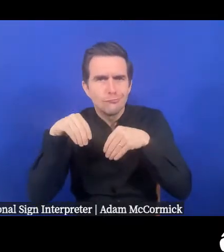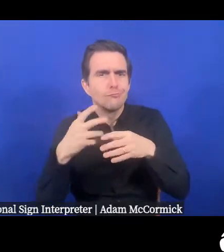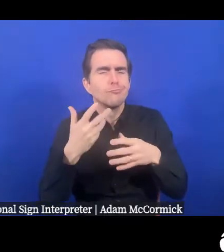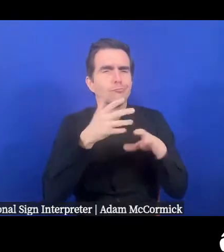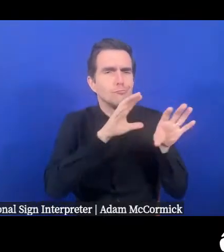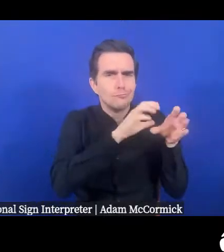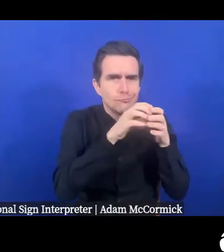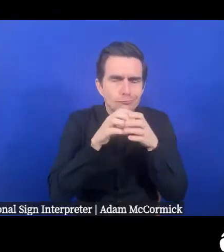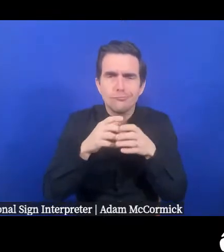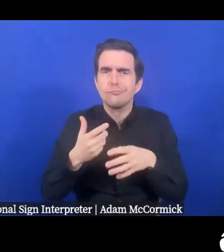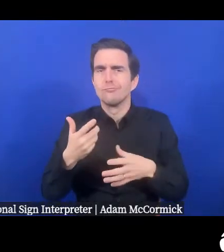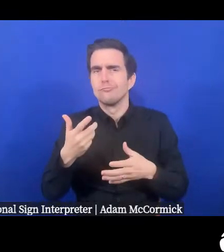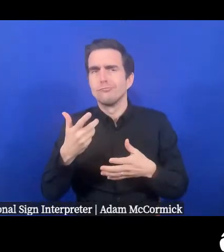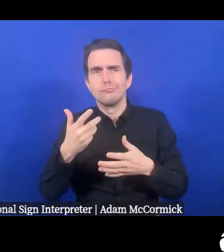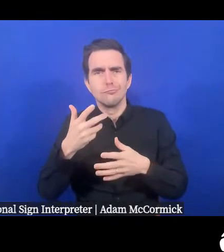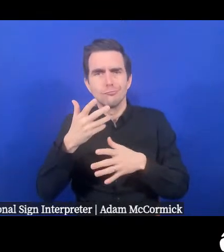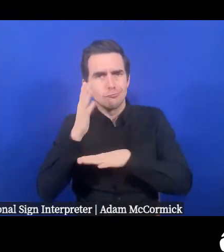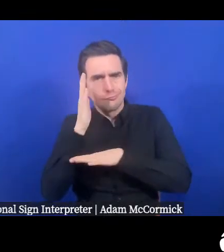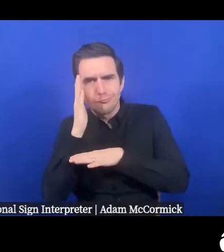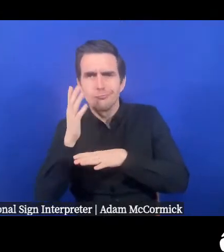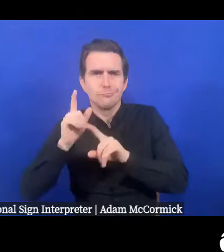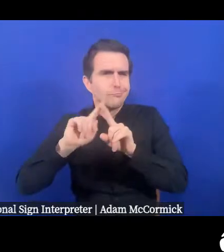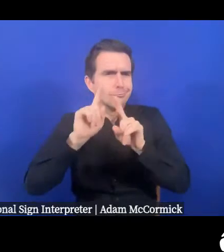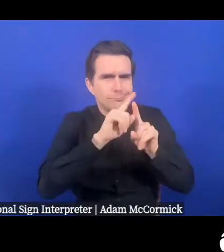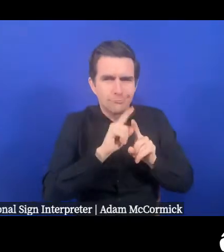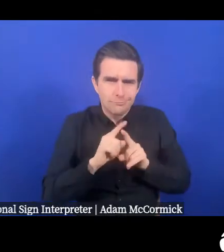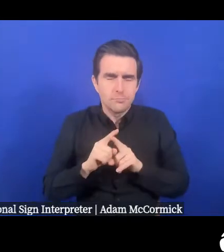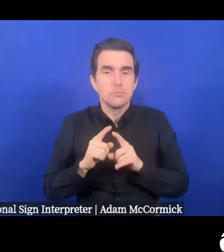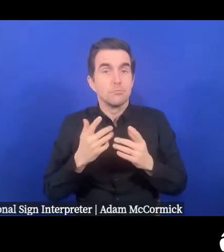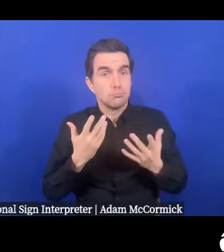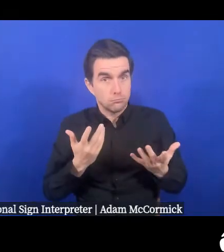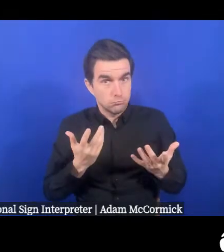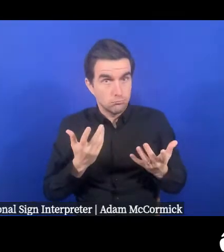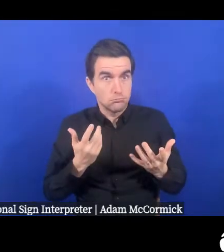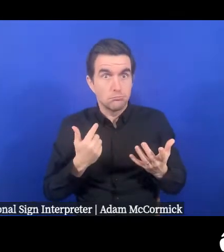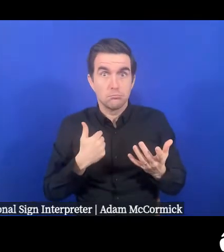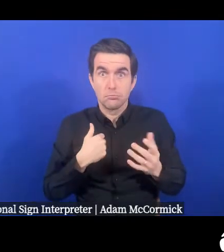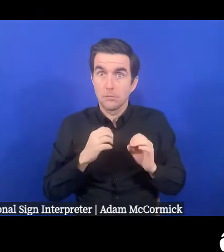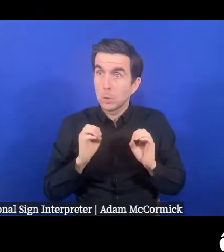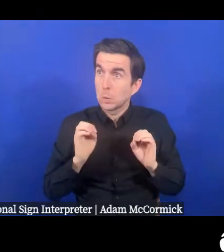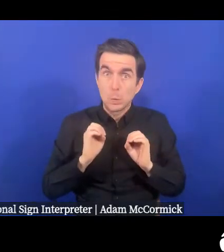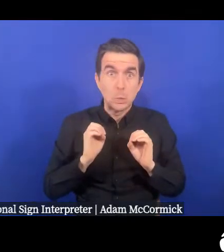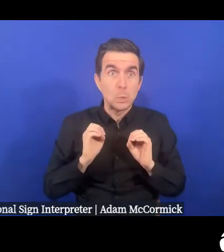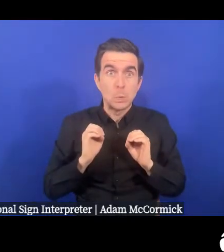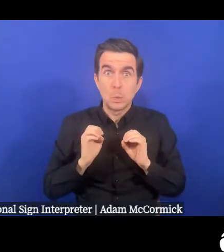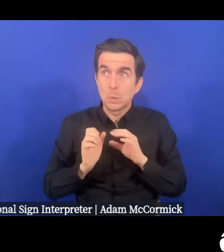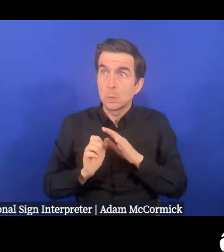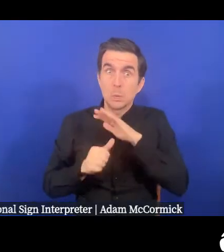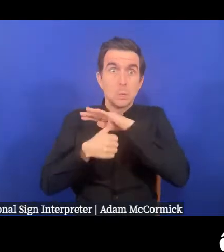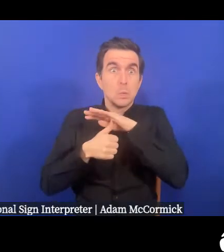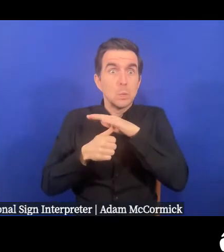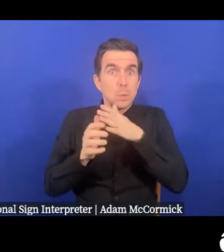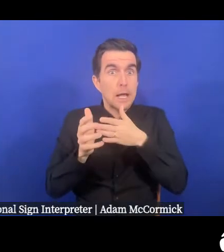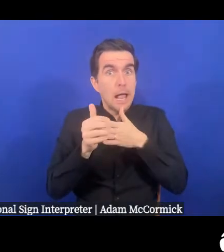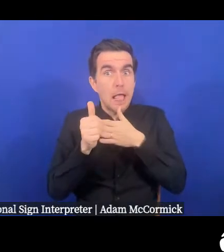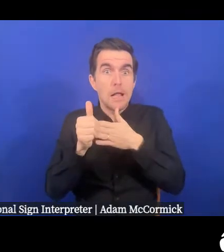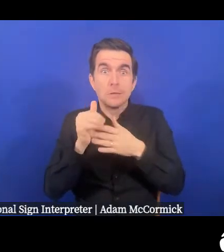flaws they have yet, and gender equality along all of the sectors, not only tourism,